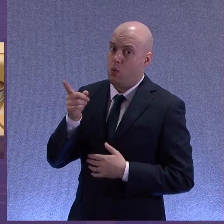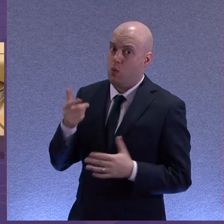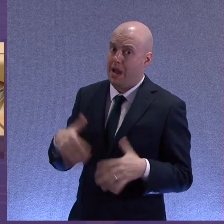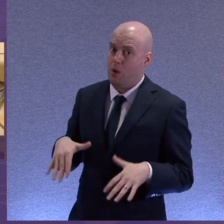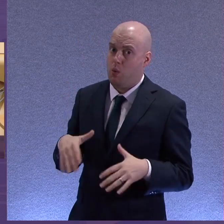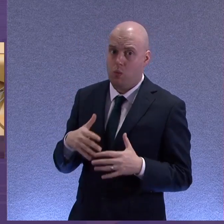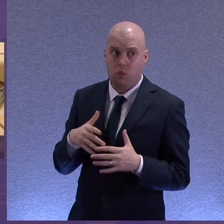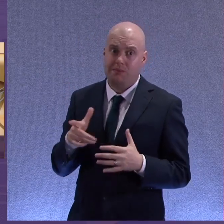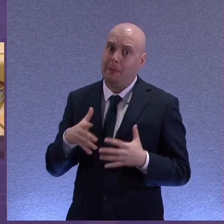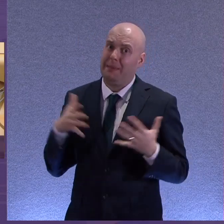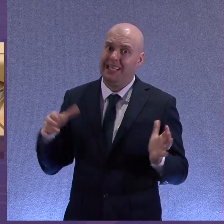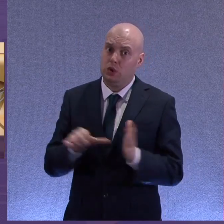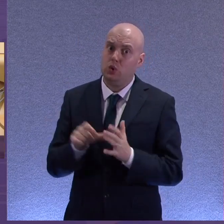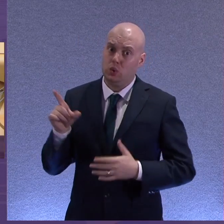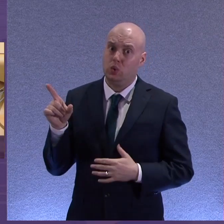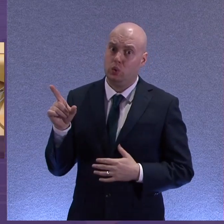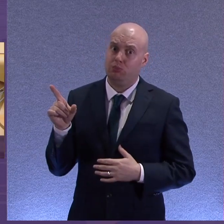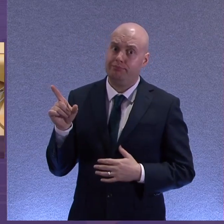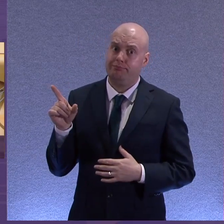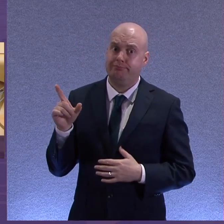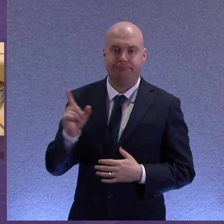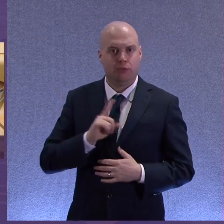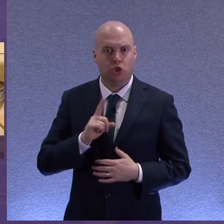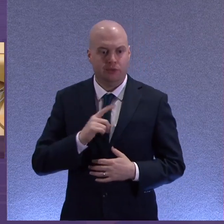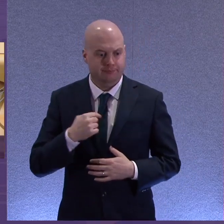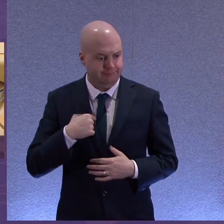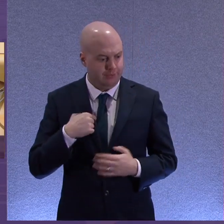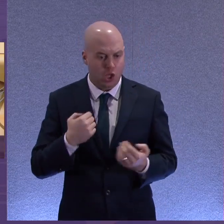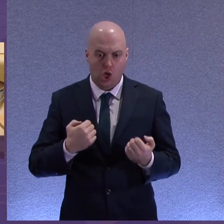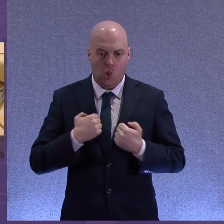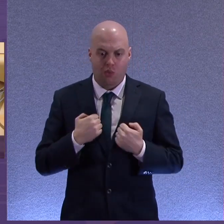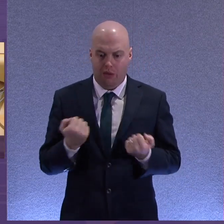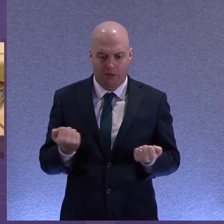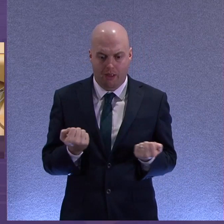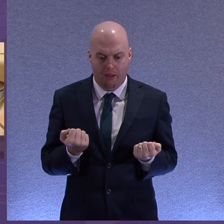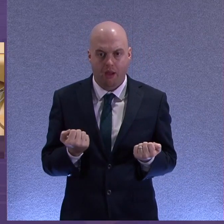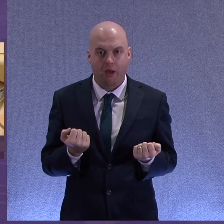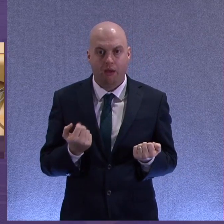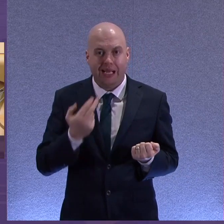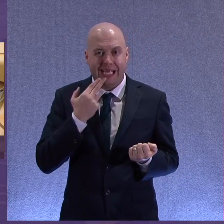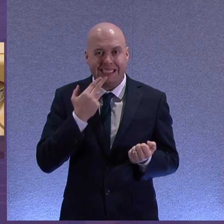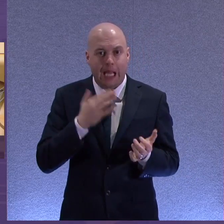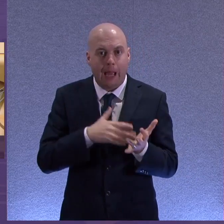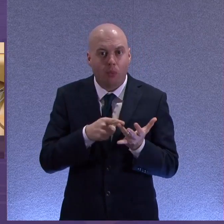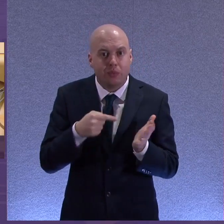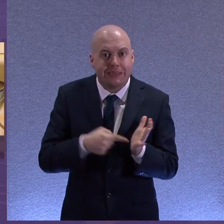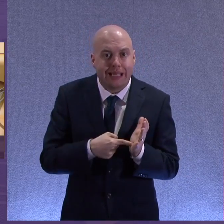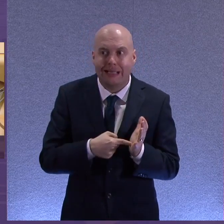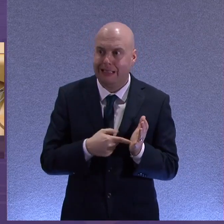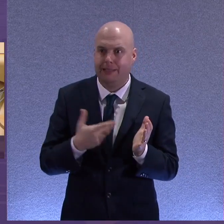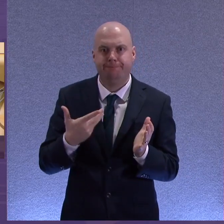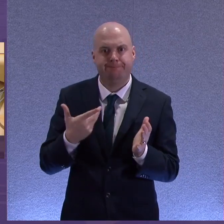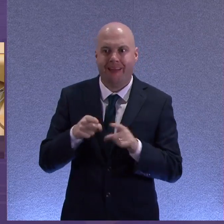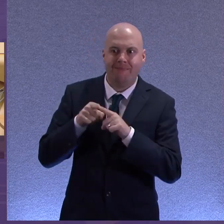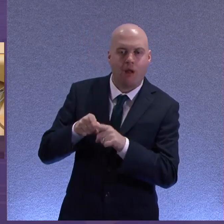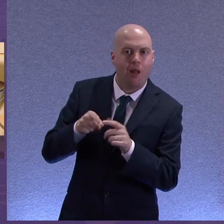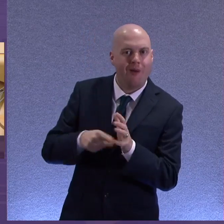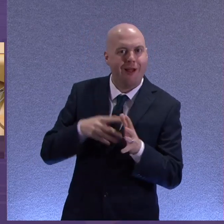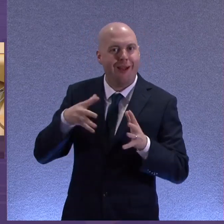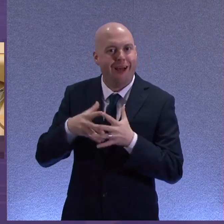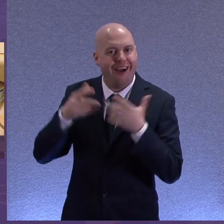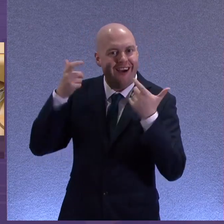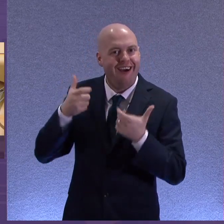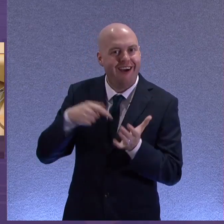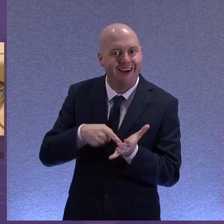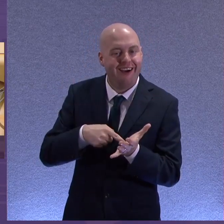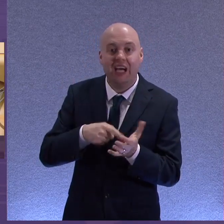challenge we have around individual car owners being able to get access to an MOT check being carried out on their vehicle, which naturally can have